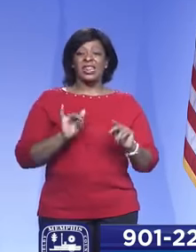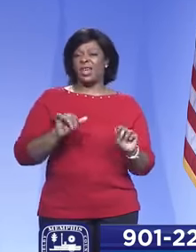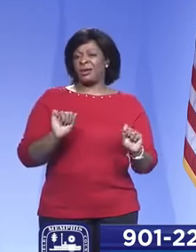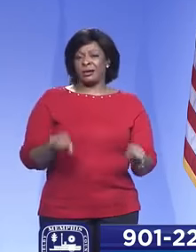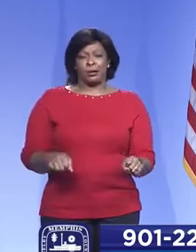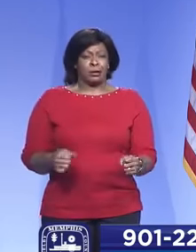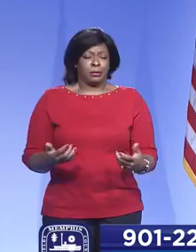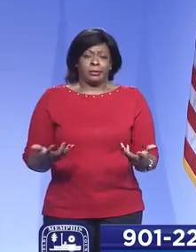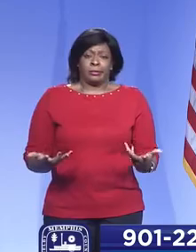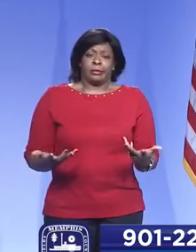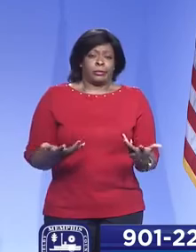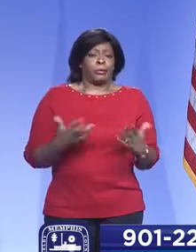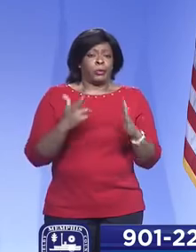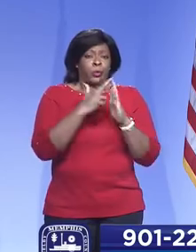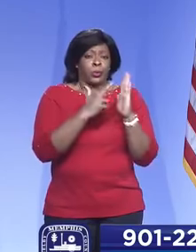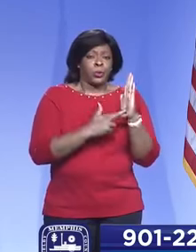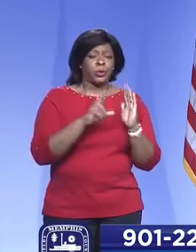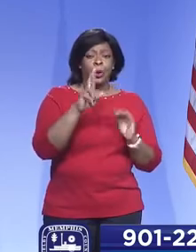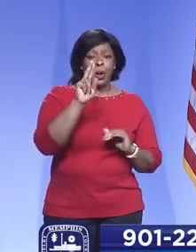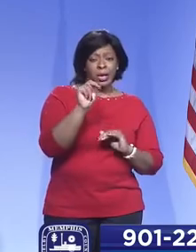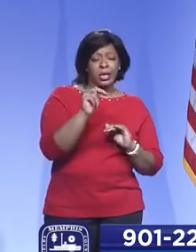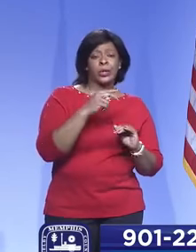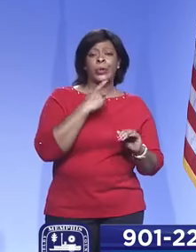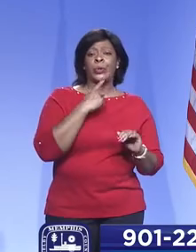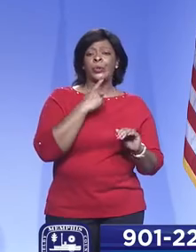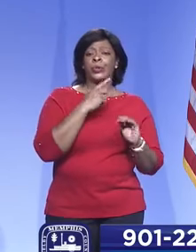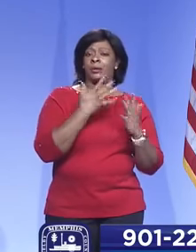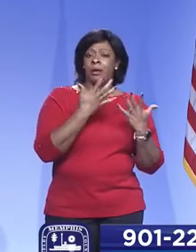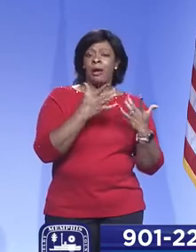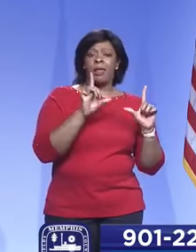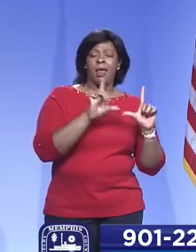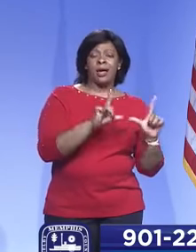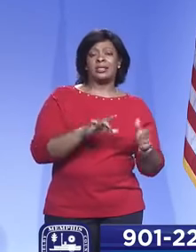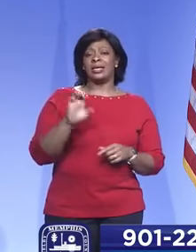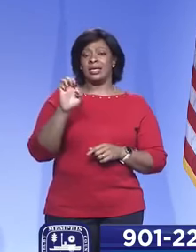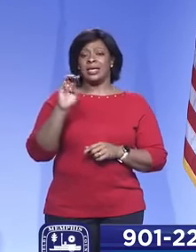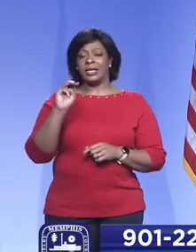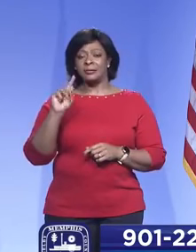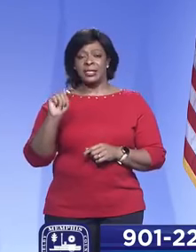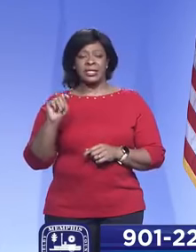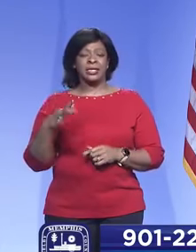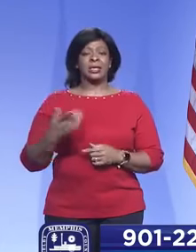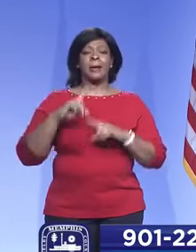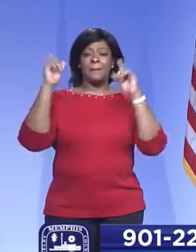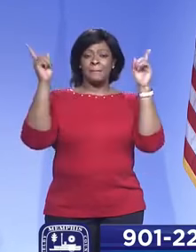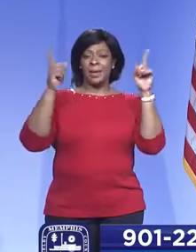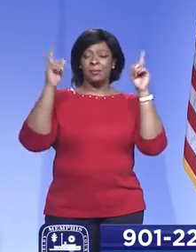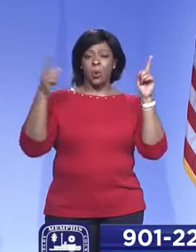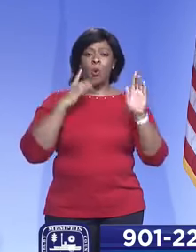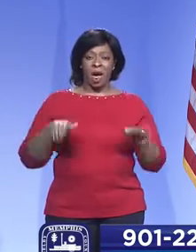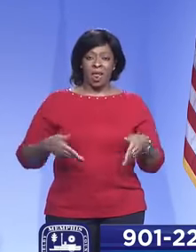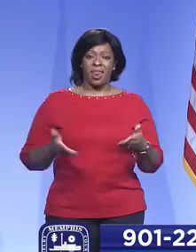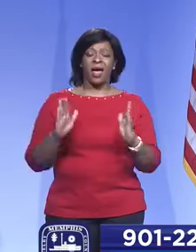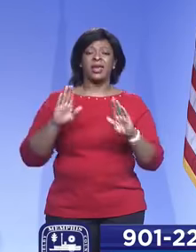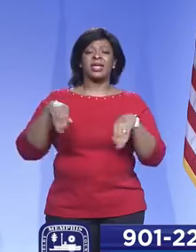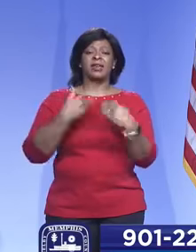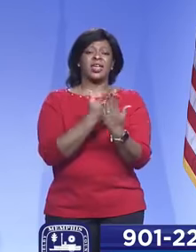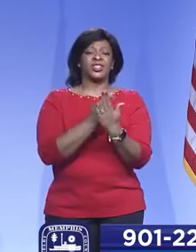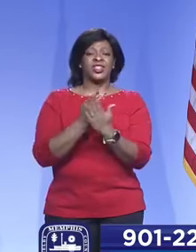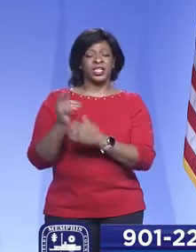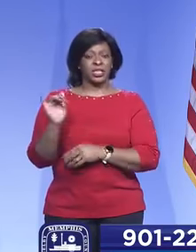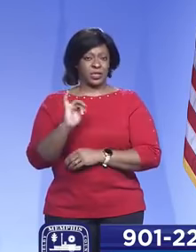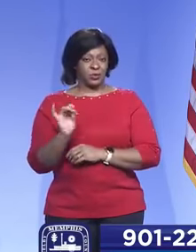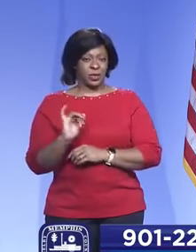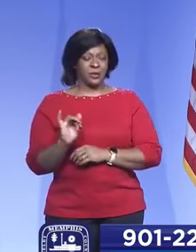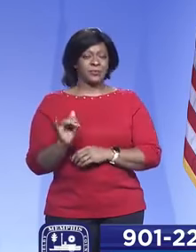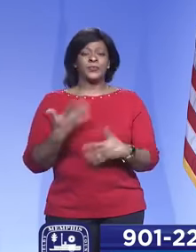be registered nurses who are licensed, EMTs and paramedics who are allowed to give injections as